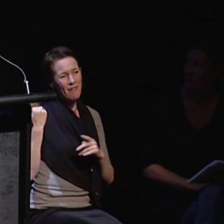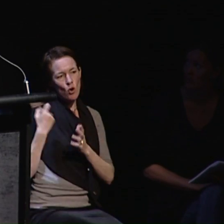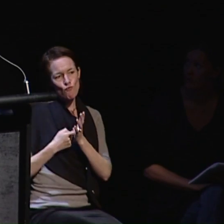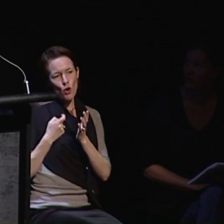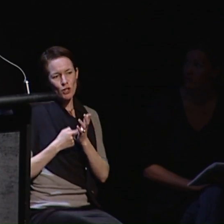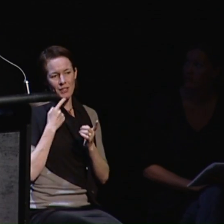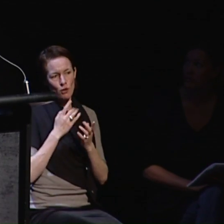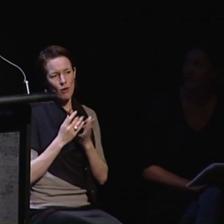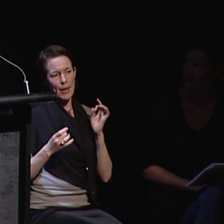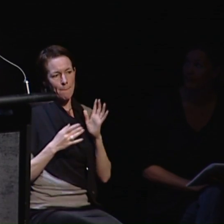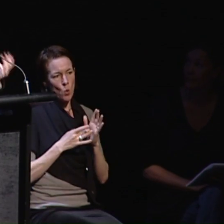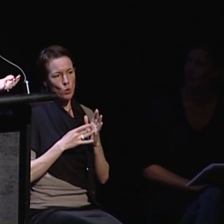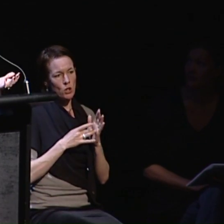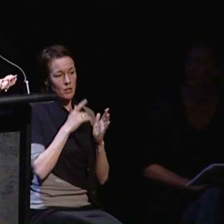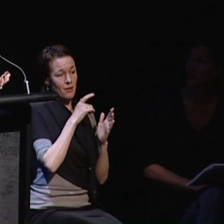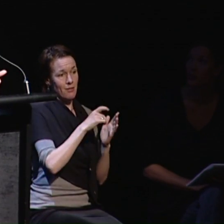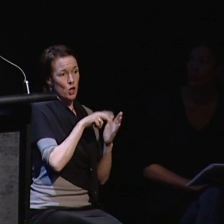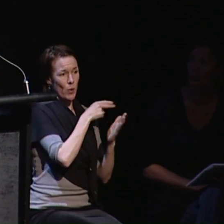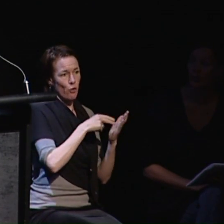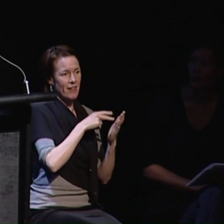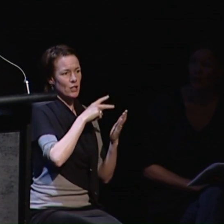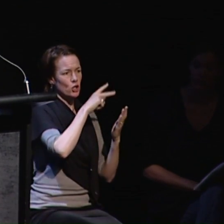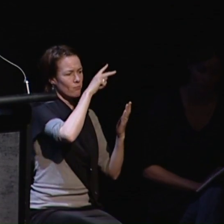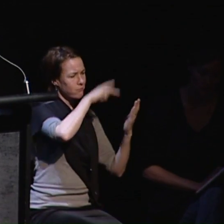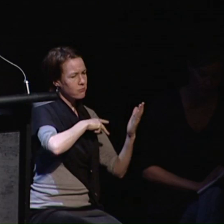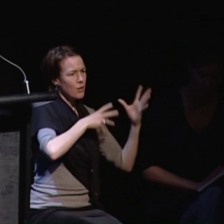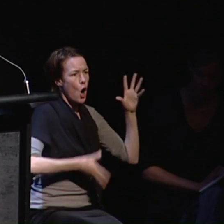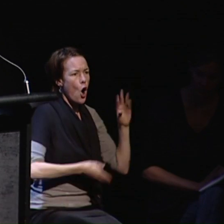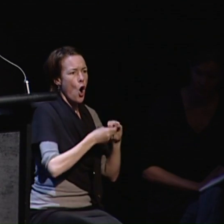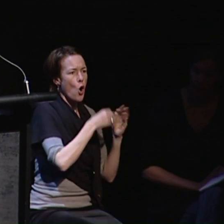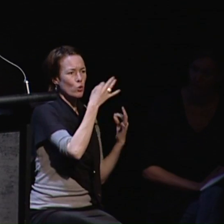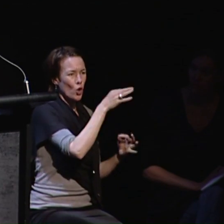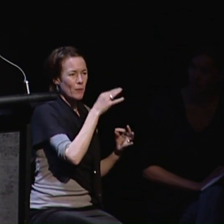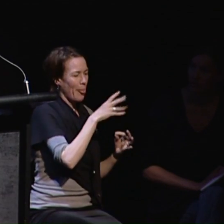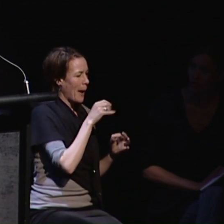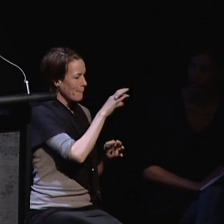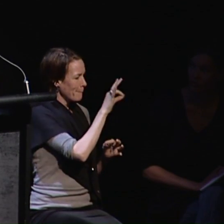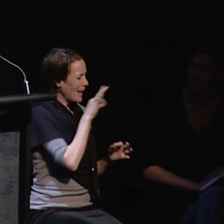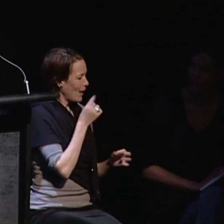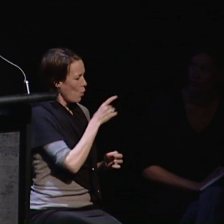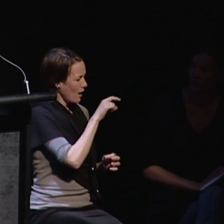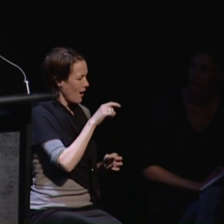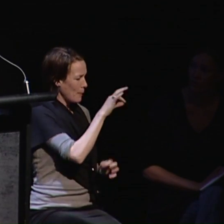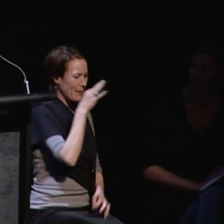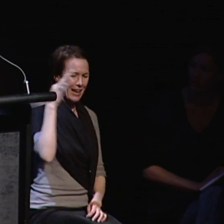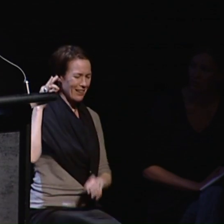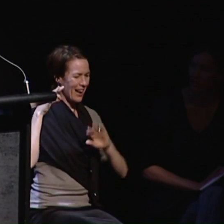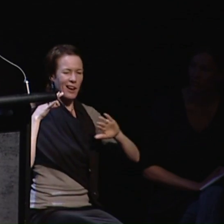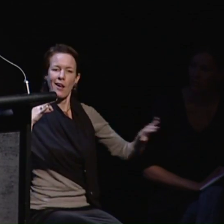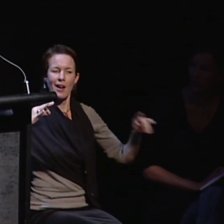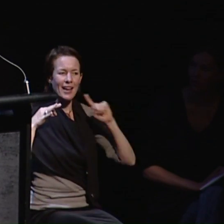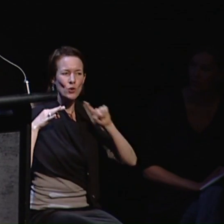You can't look at education by itself or Article 12 by itself, and certainly Article 19 is a place where all of the aspects of the convention